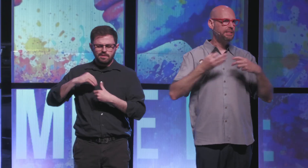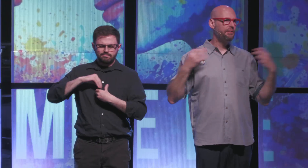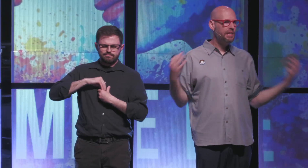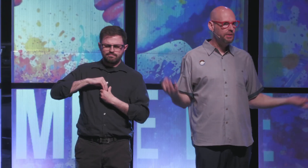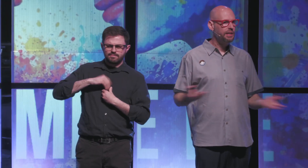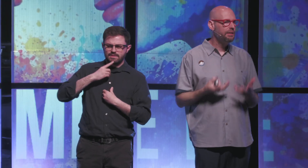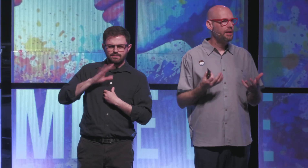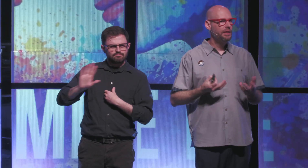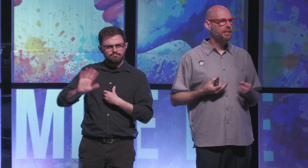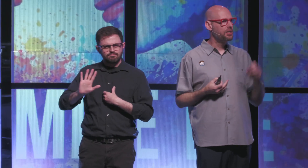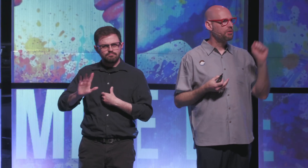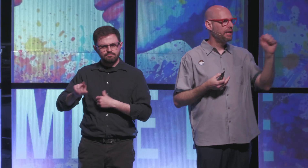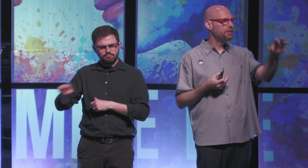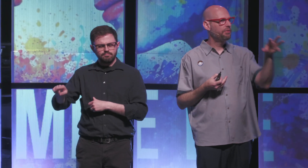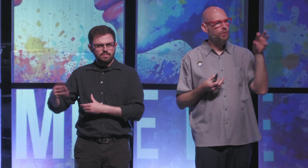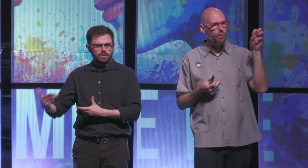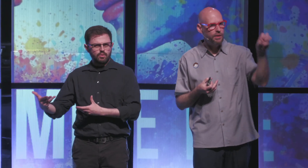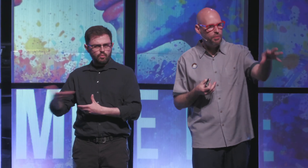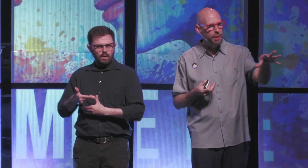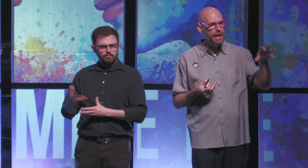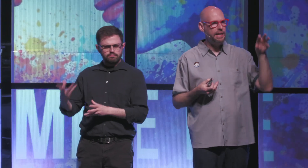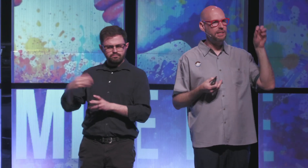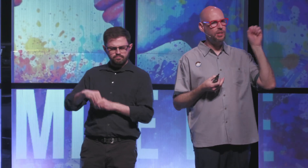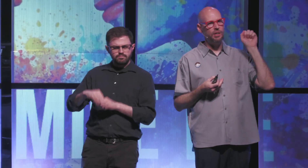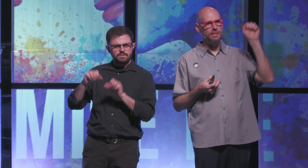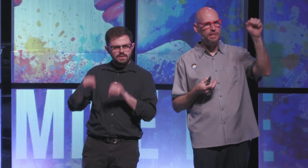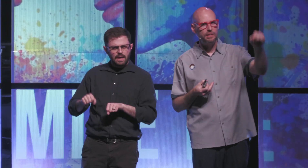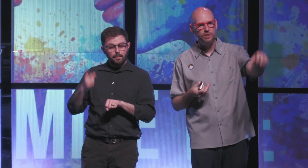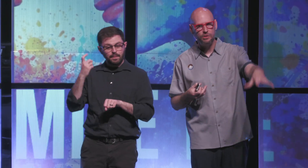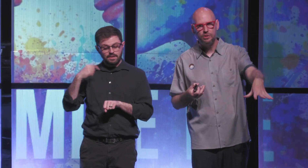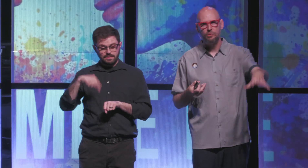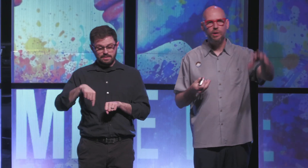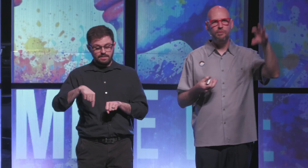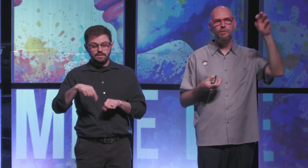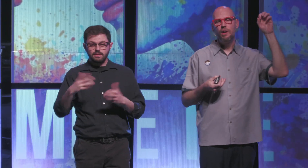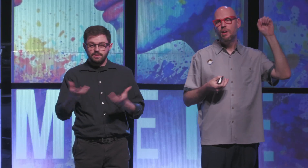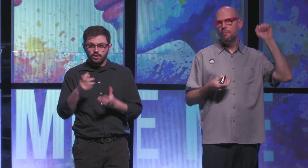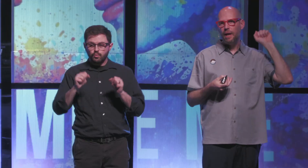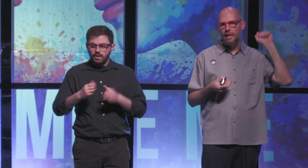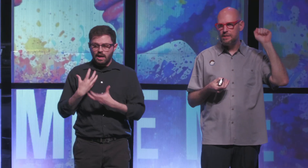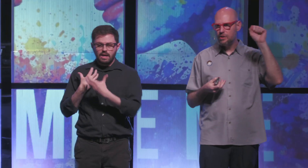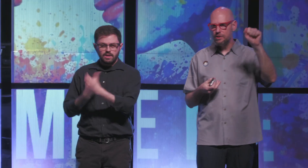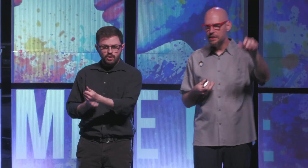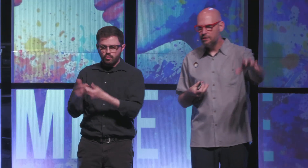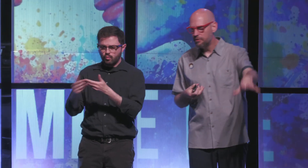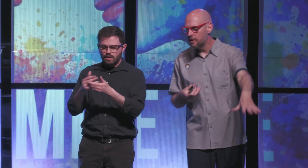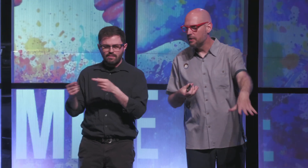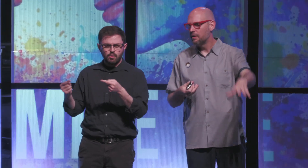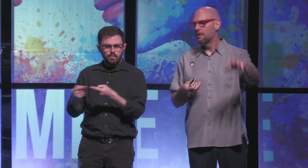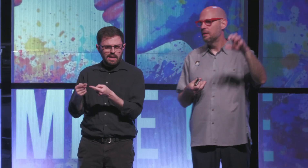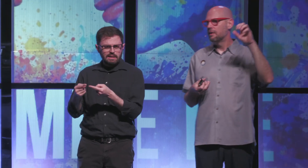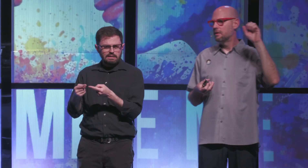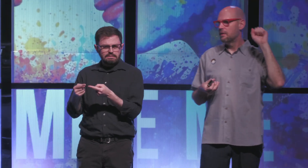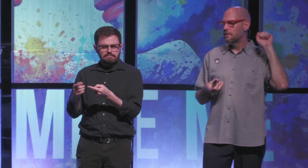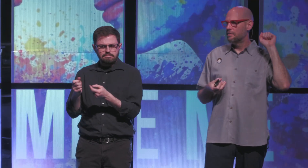is a space of healing that can transform whatever pain is causing the exclusion, whatever pain is causing the